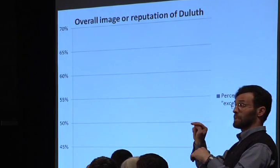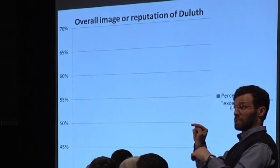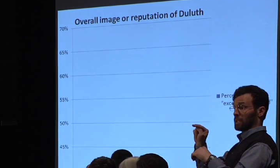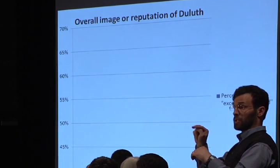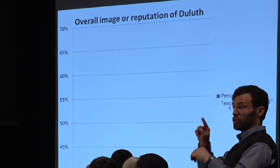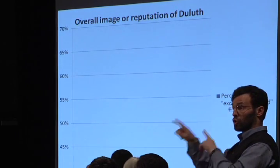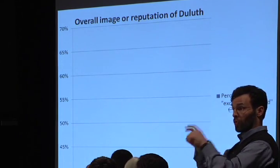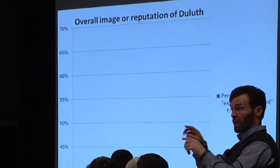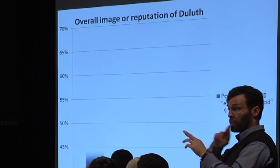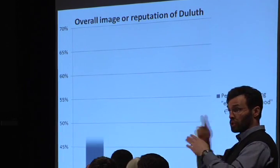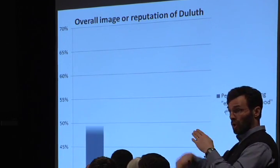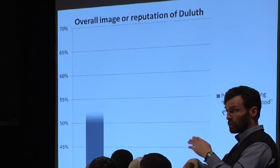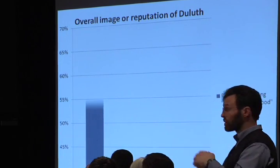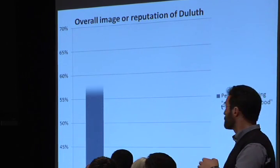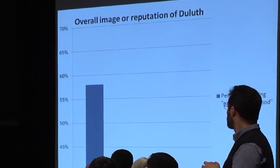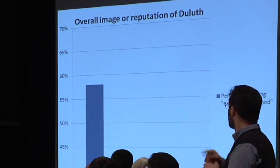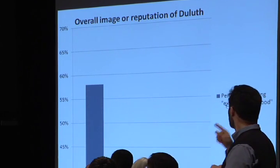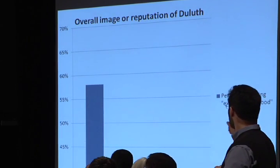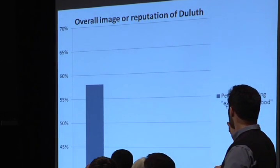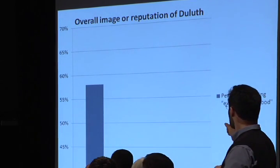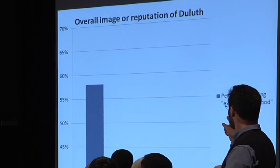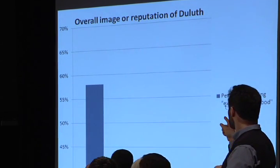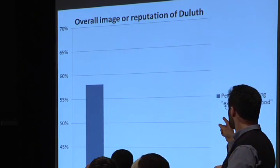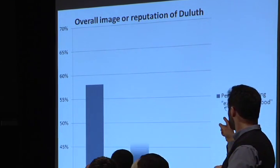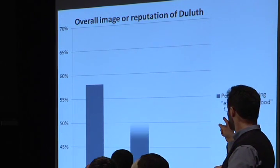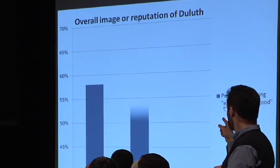results. This is the overall image or